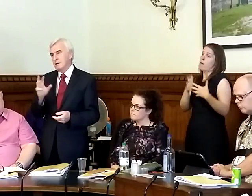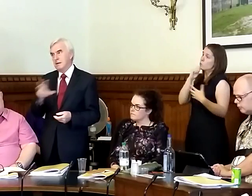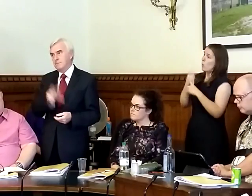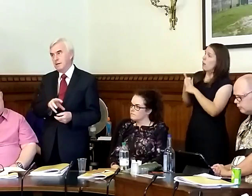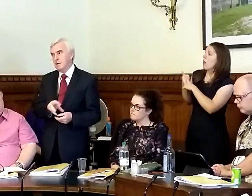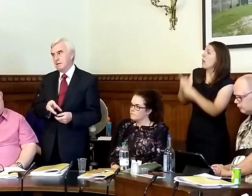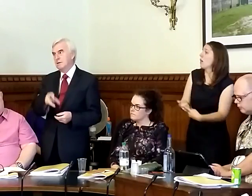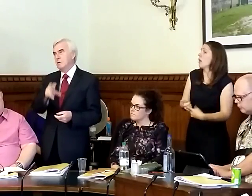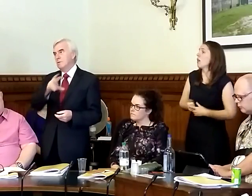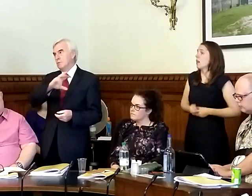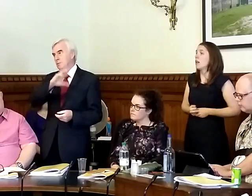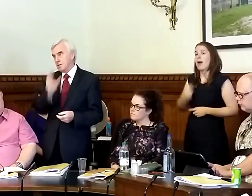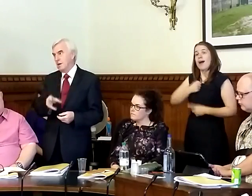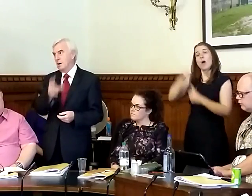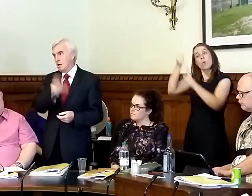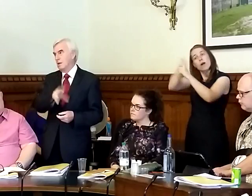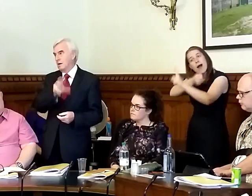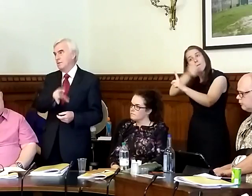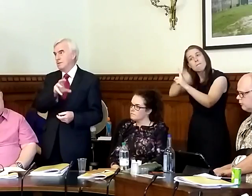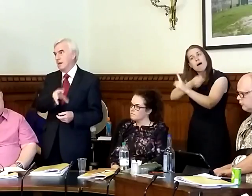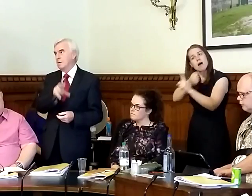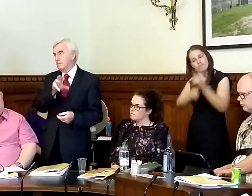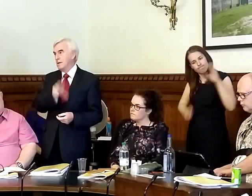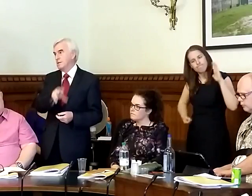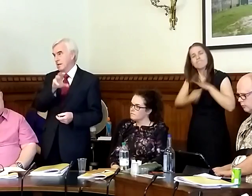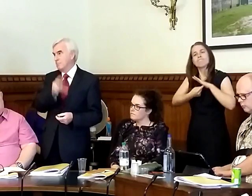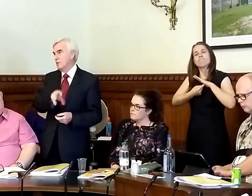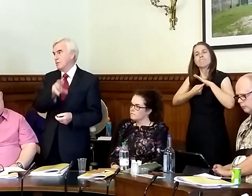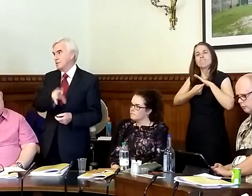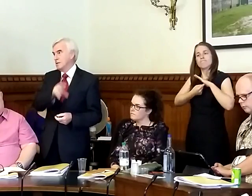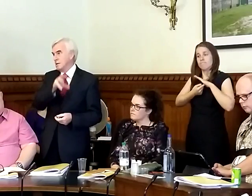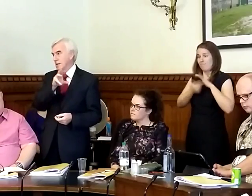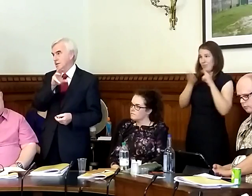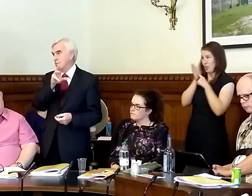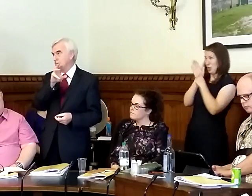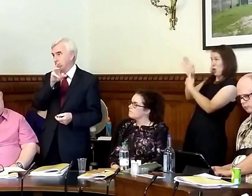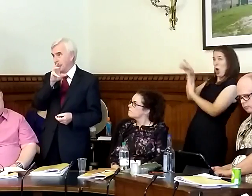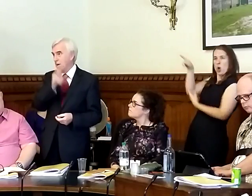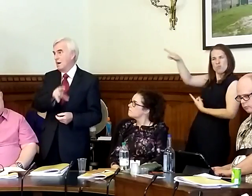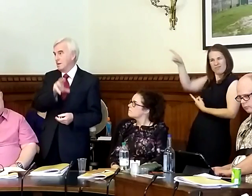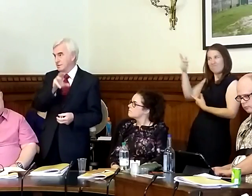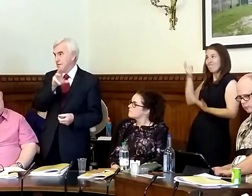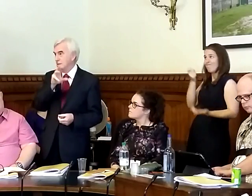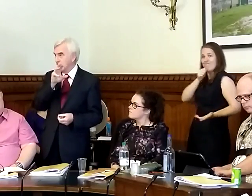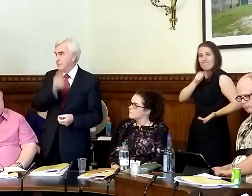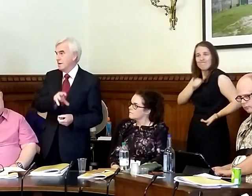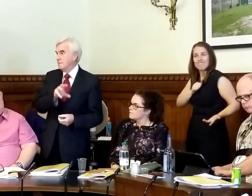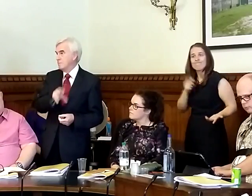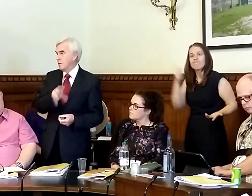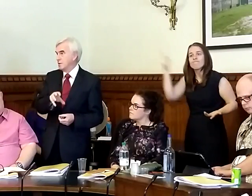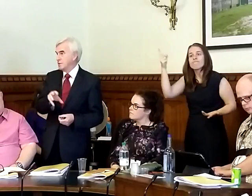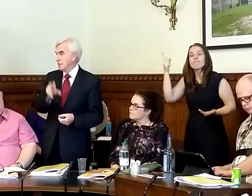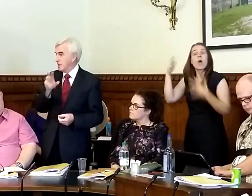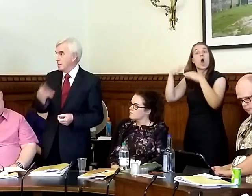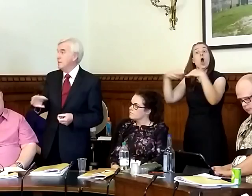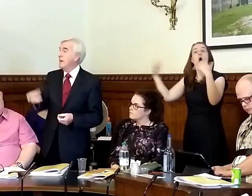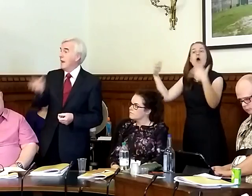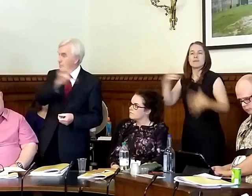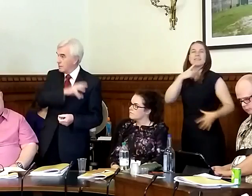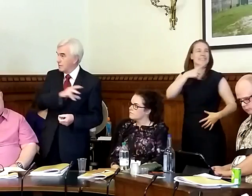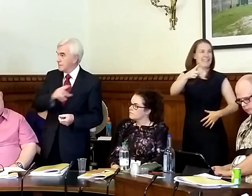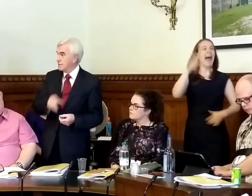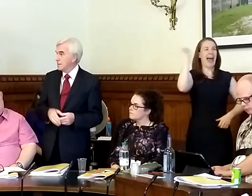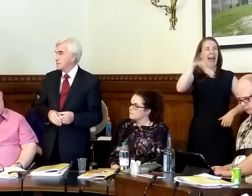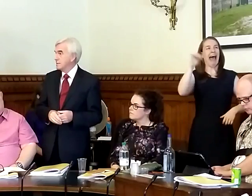on this. All our campaigning will be to highlight that basic hypocrisy at the heart of government policy